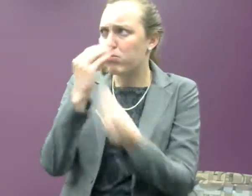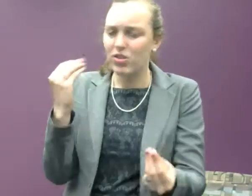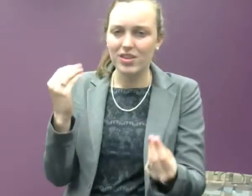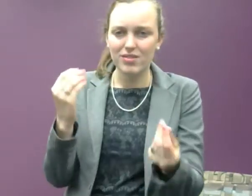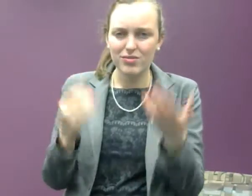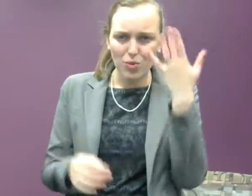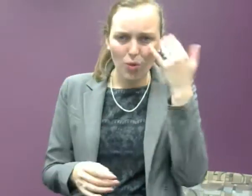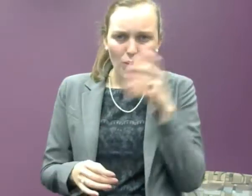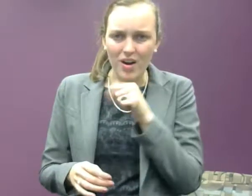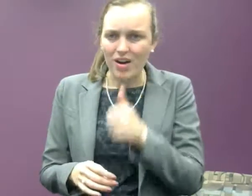out?